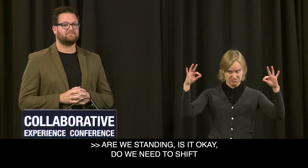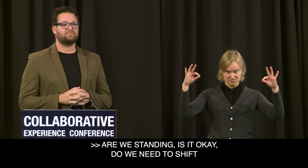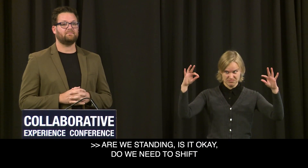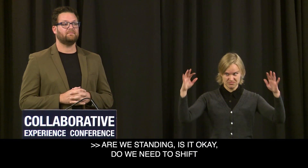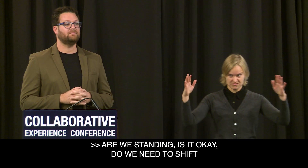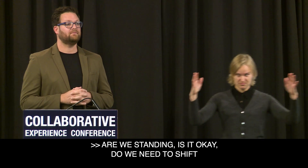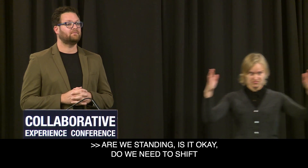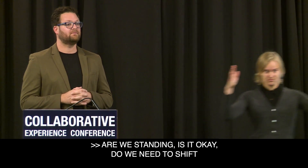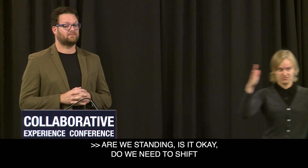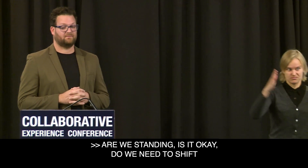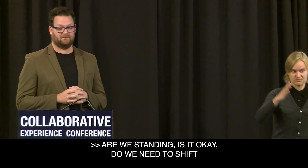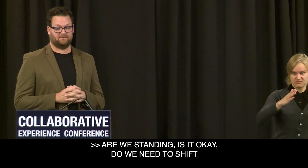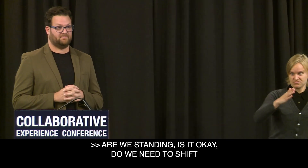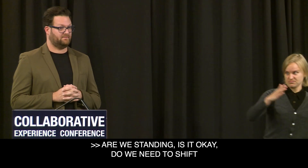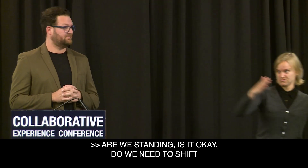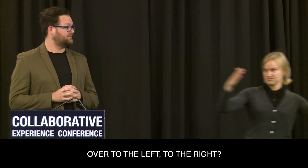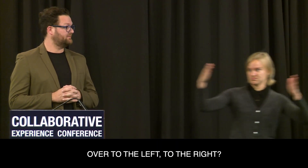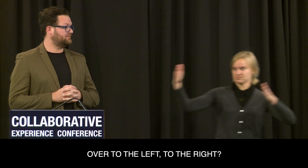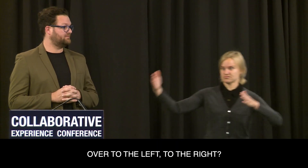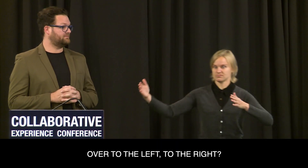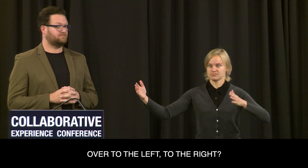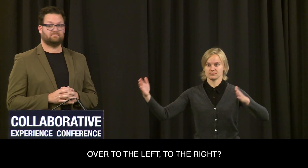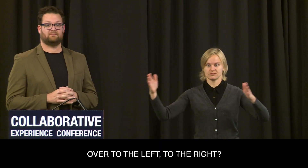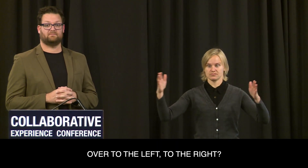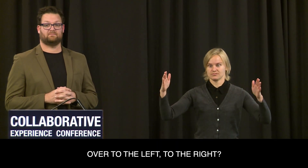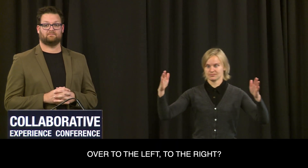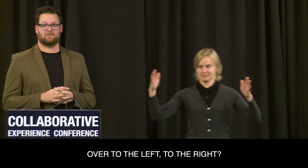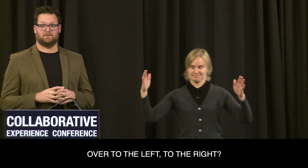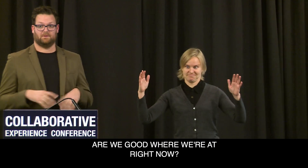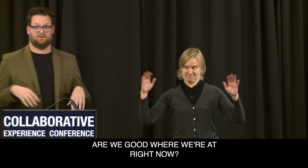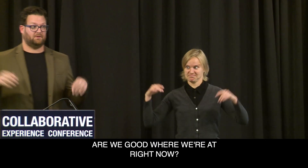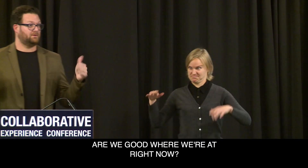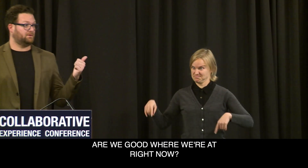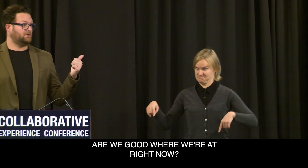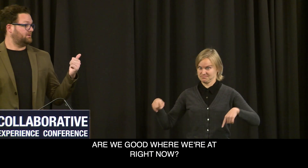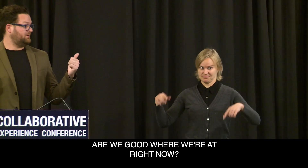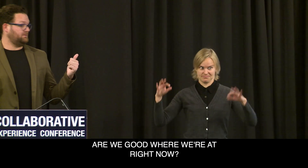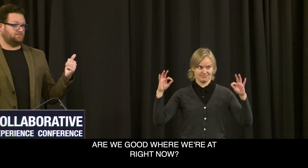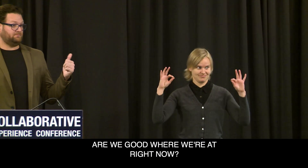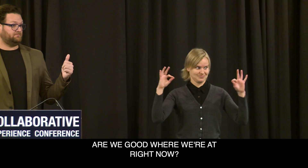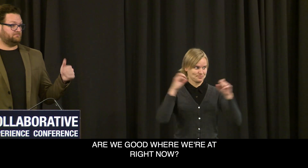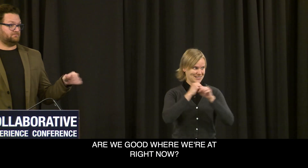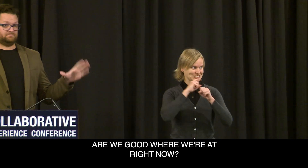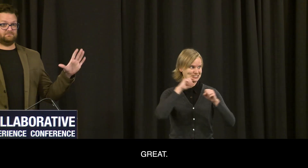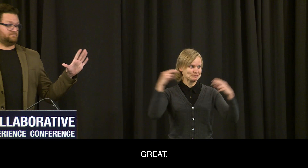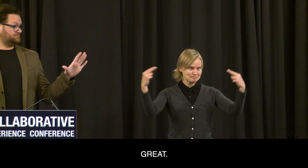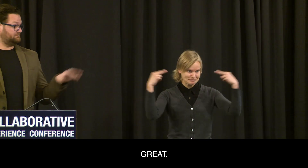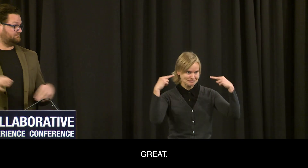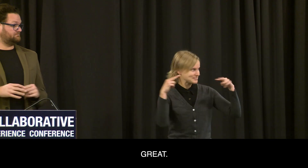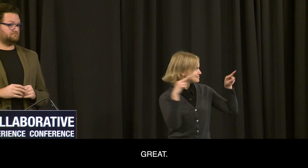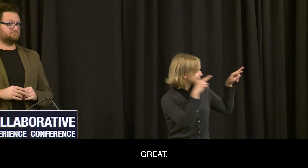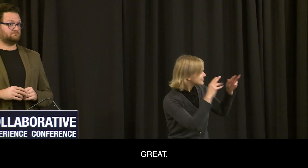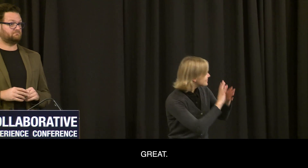Are we standing? Is it okay? Do we need to shift over to the left, to the right? Are we good where we're at right now? Great.